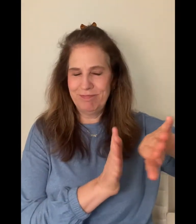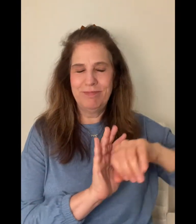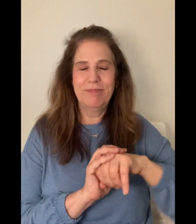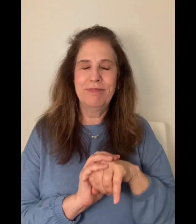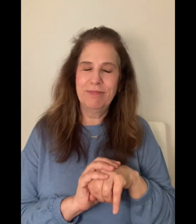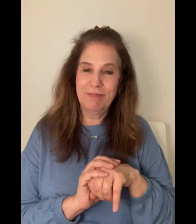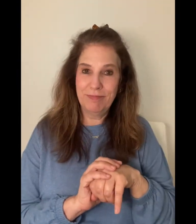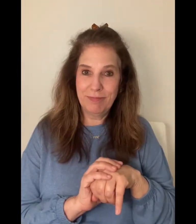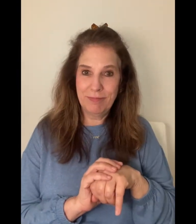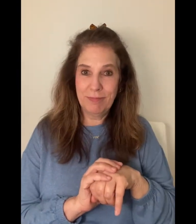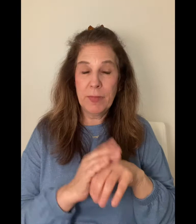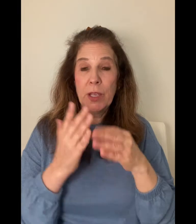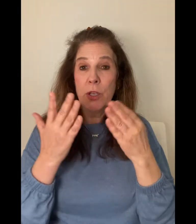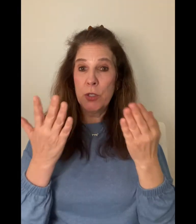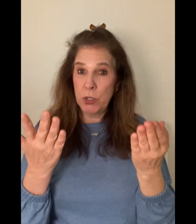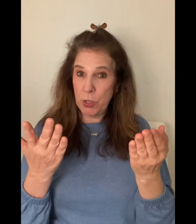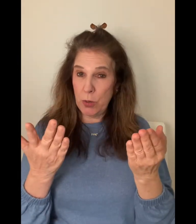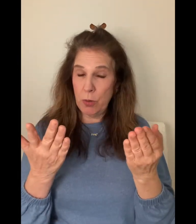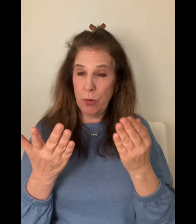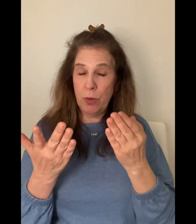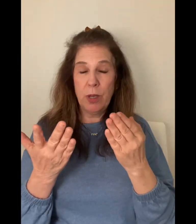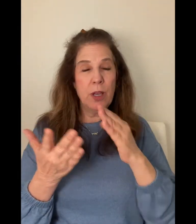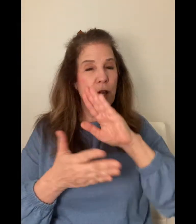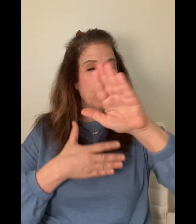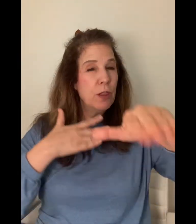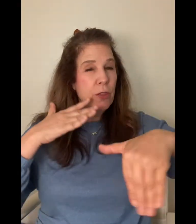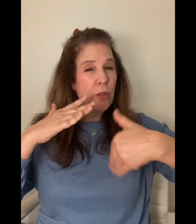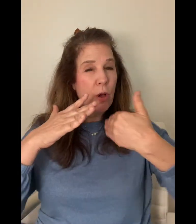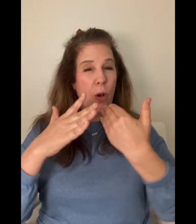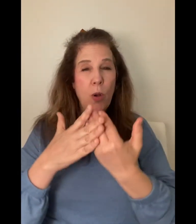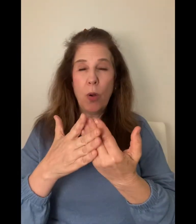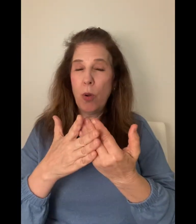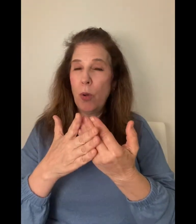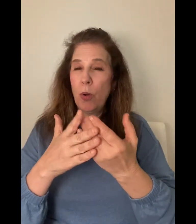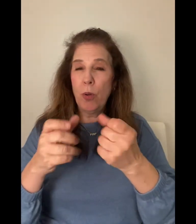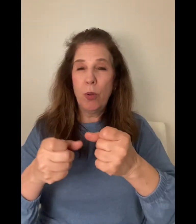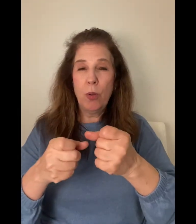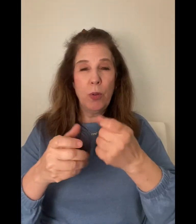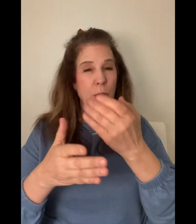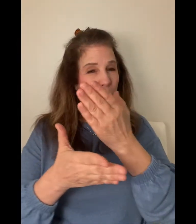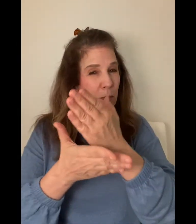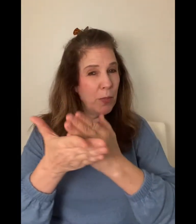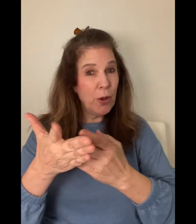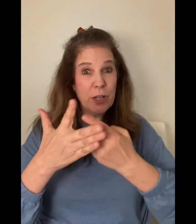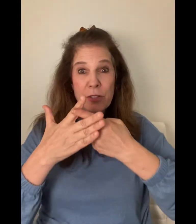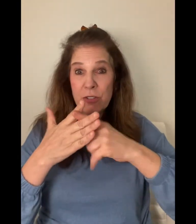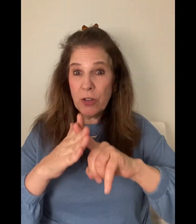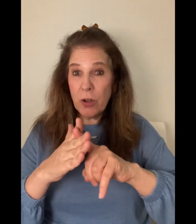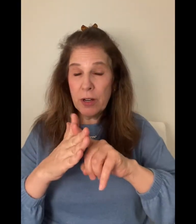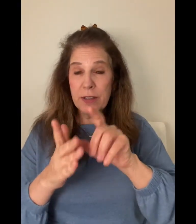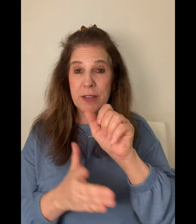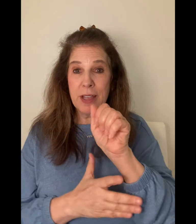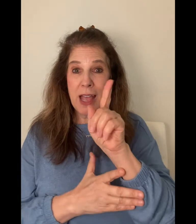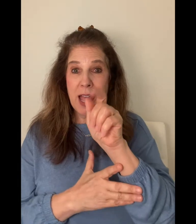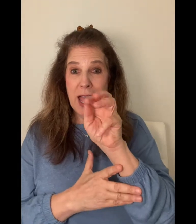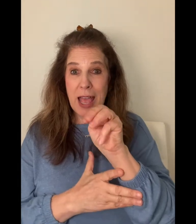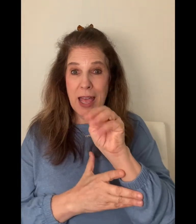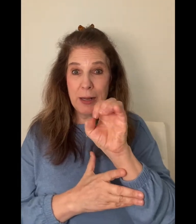though they're naked, they're not embarrassed. That's how the whole thing starts. Then the snake tempts Eve to eat from